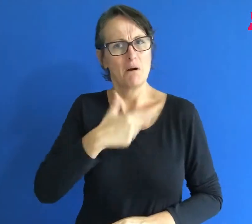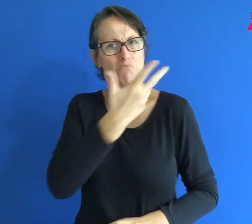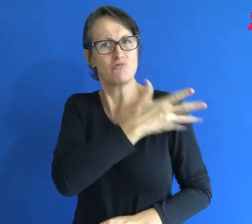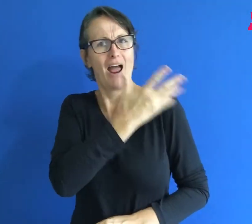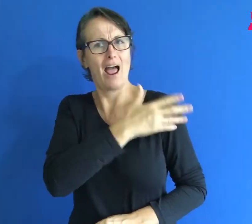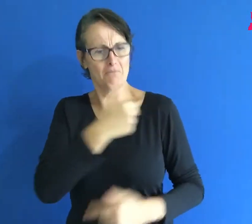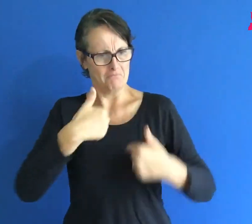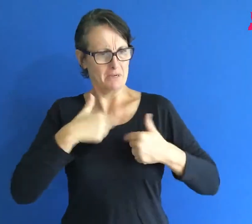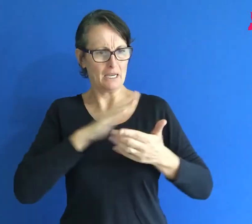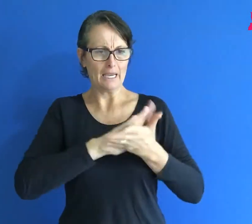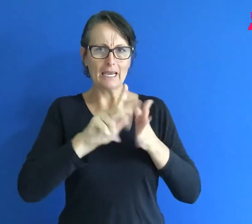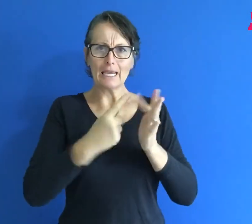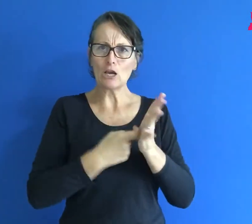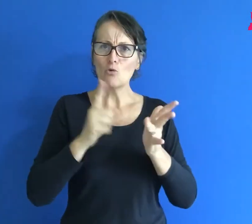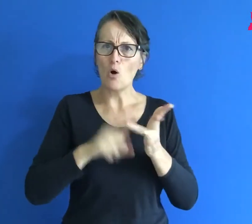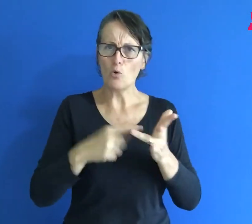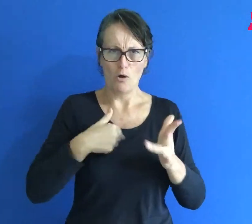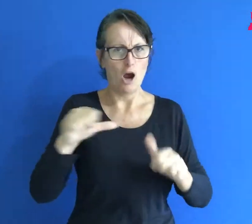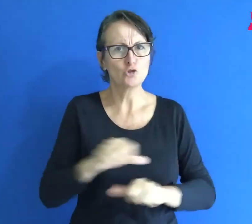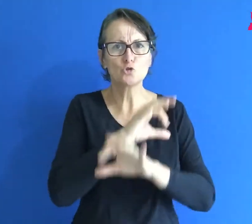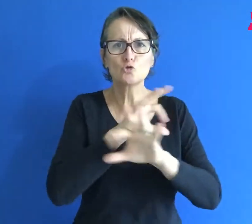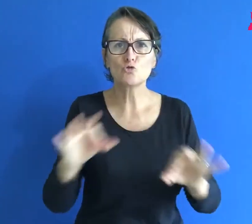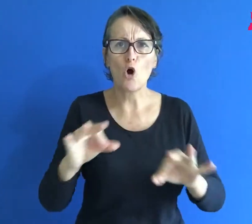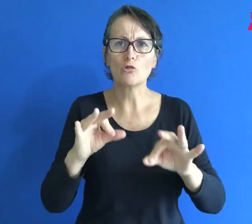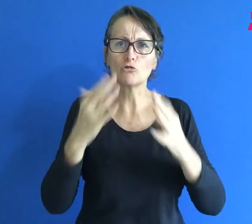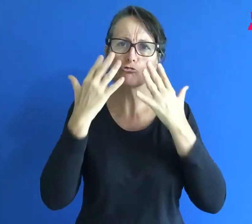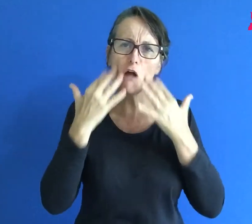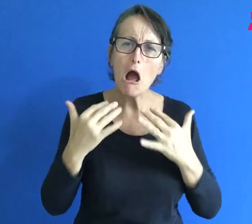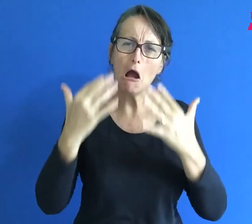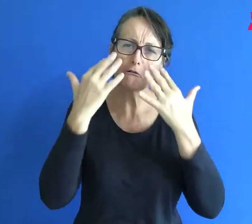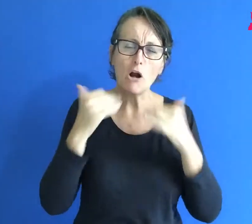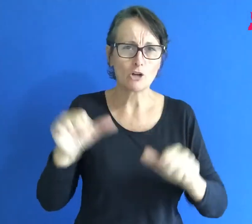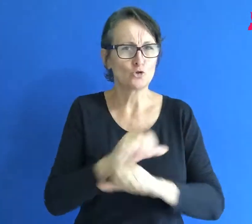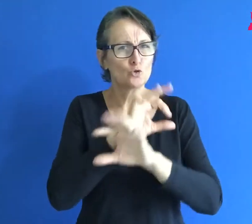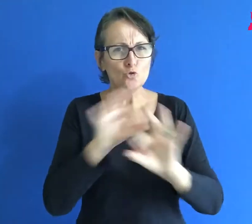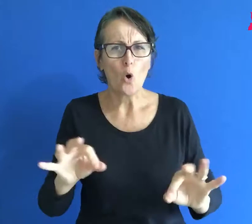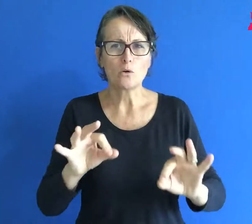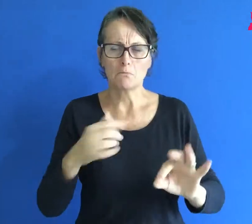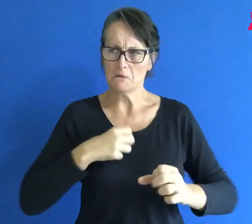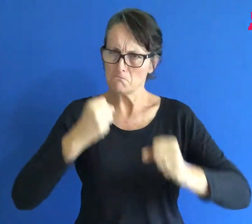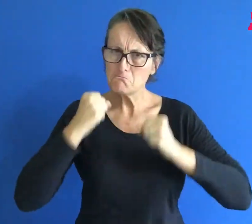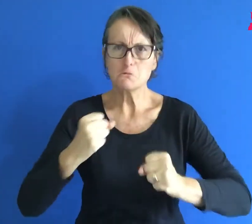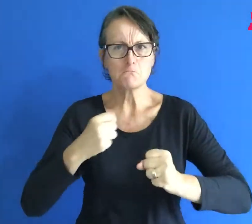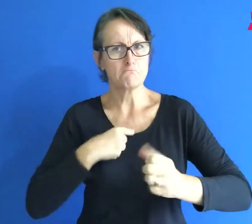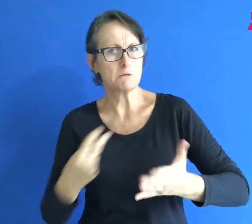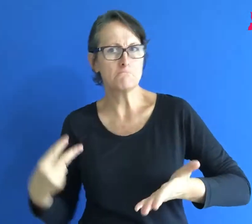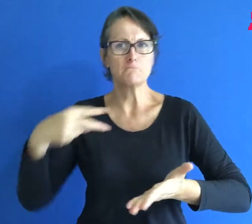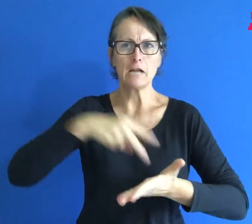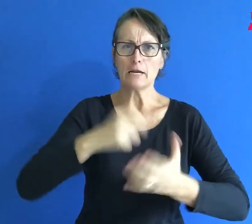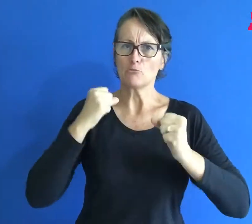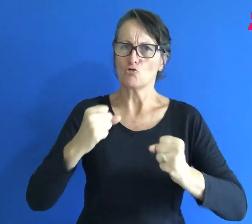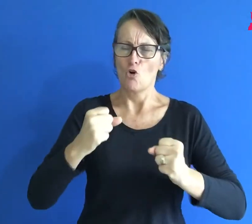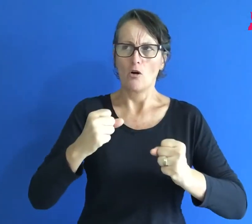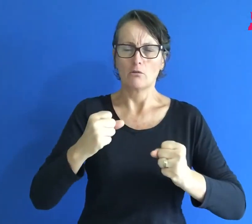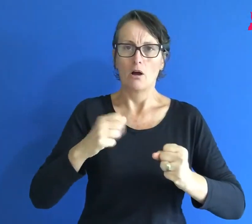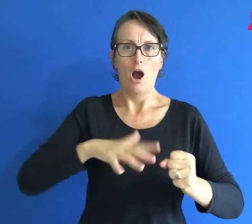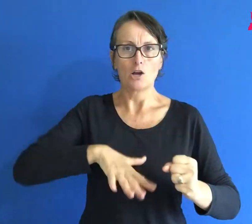mythology. We are the resolute. We are not going to show that we are broken down. There's a fire on, folks, and we can't stop. We're not going to take time to cry out. We